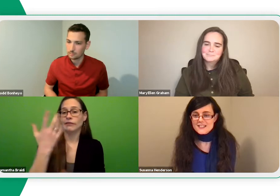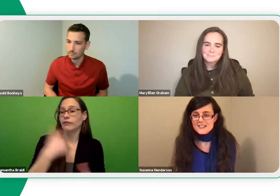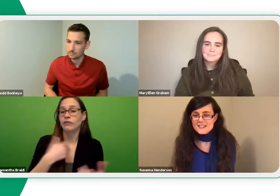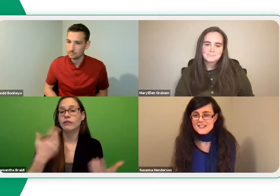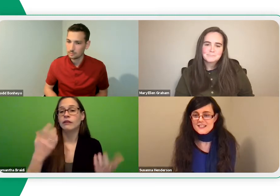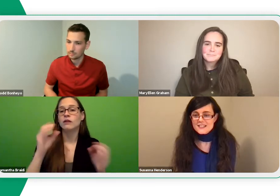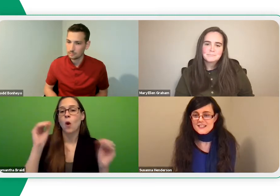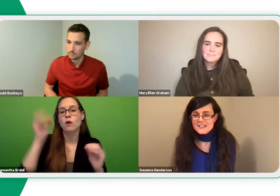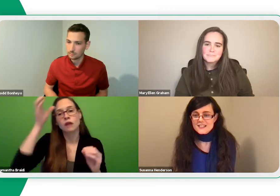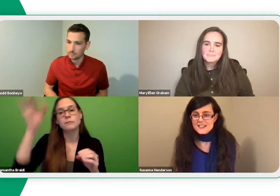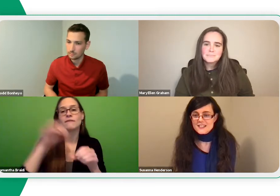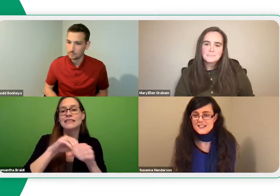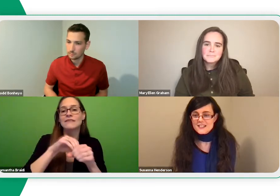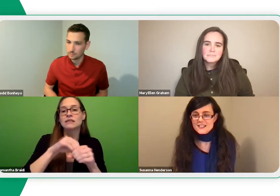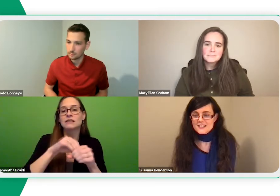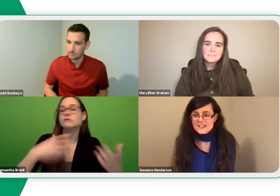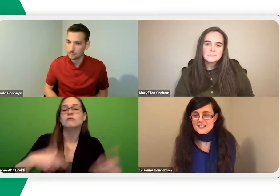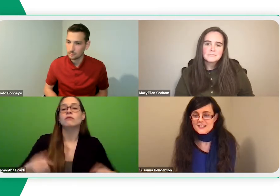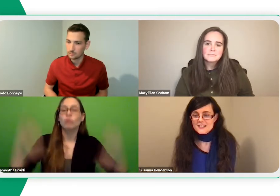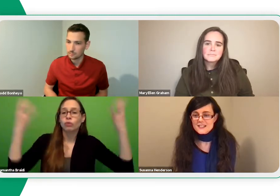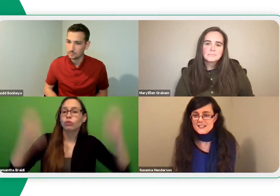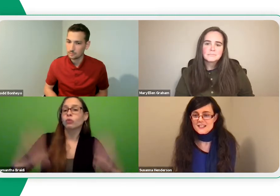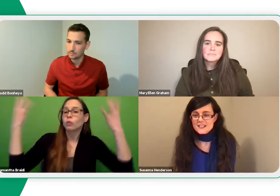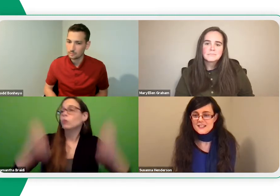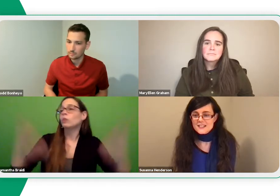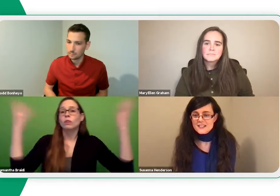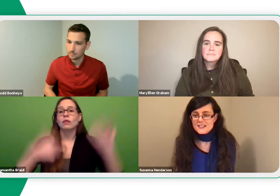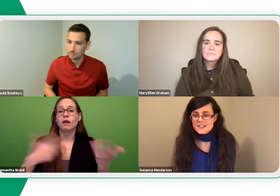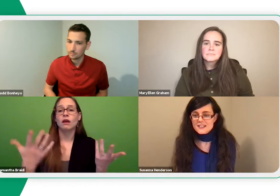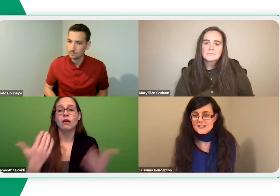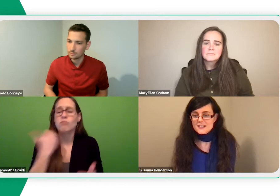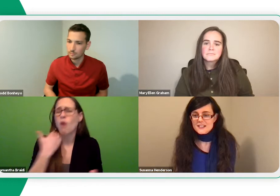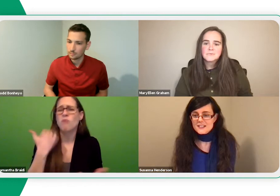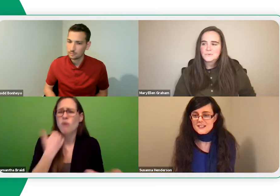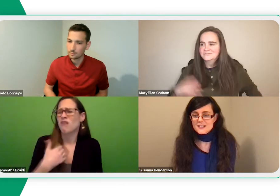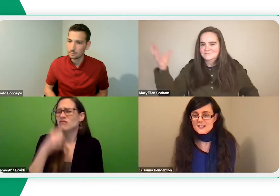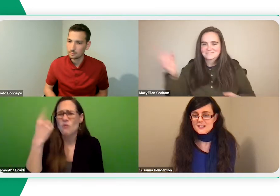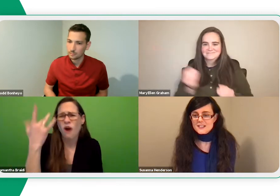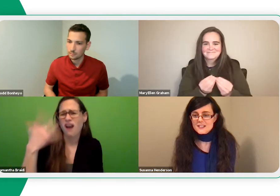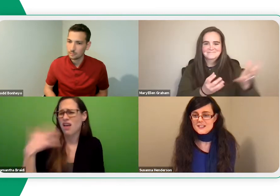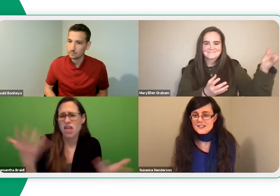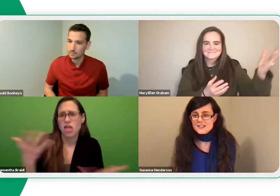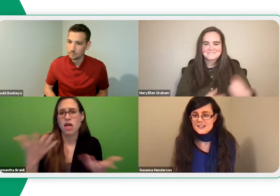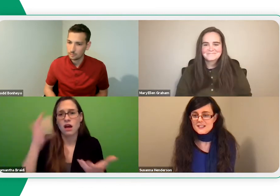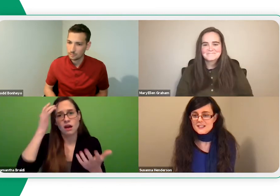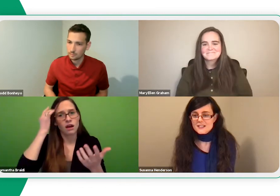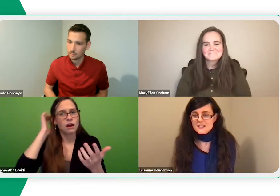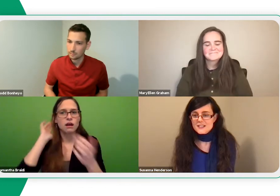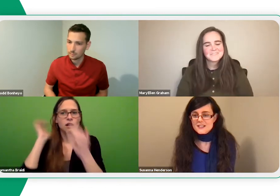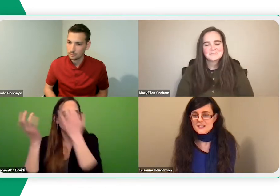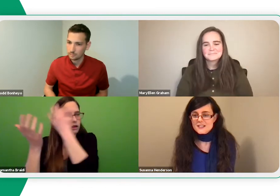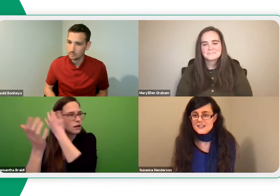if financially they felt prepared. The responses across the board were like, no. One person said, I had no idea about